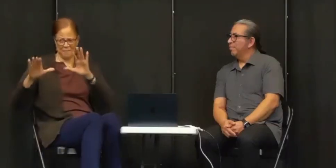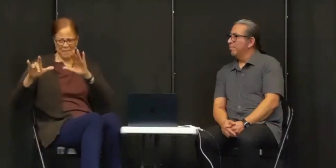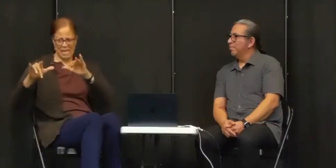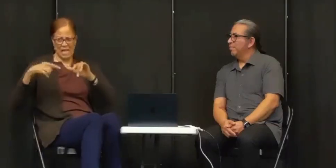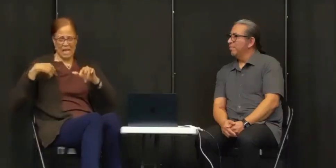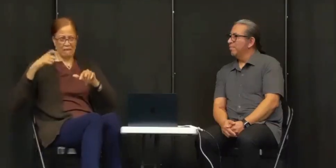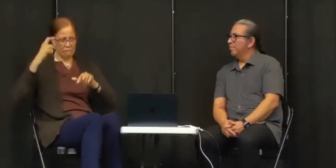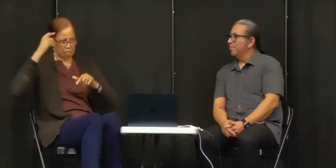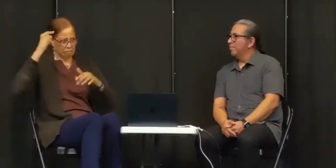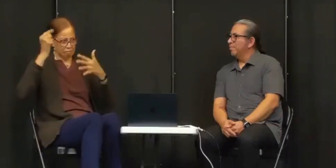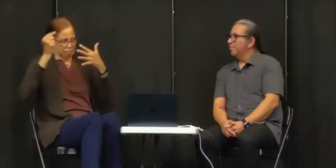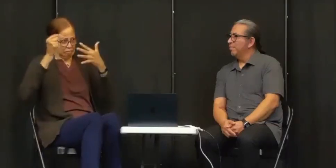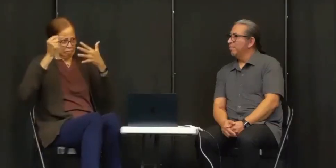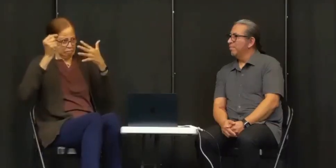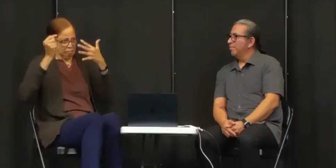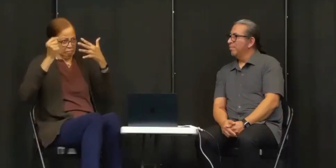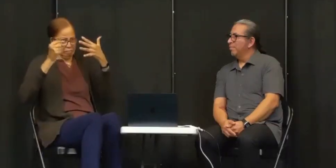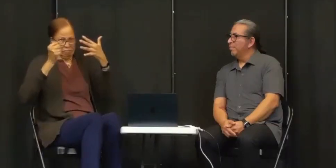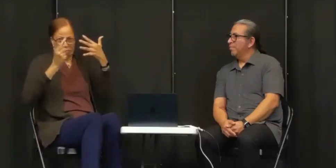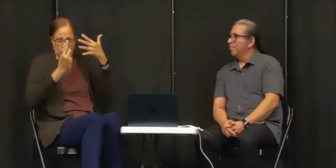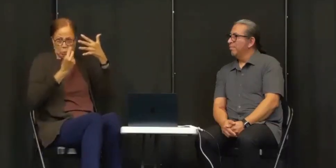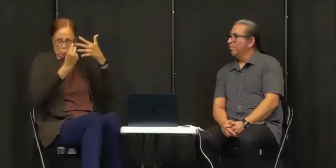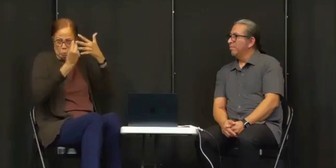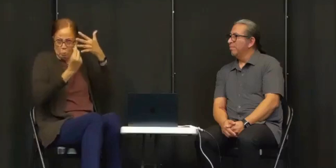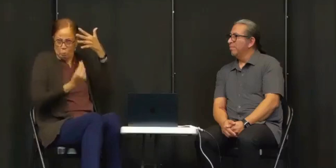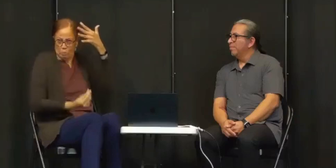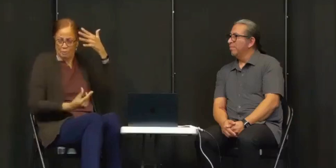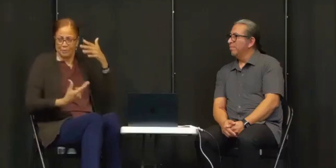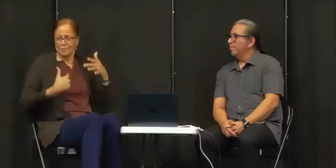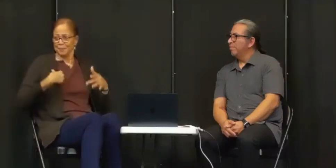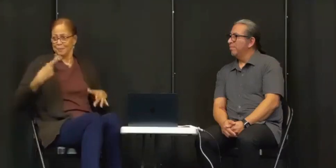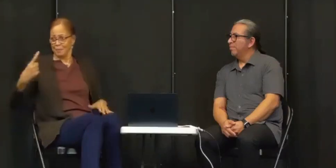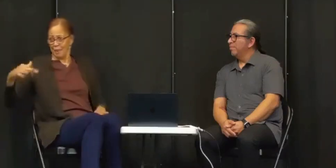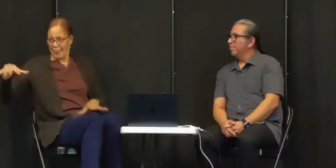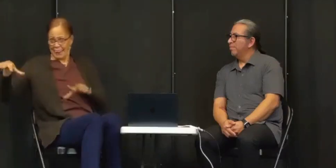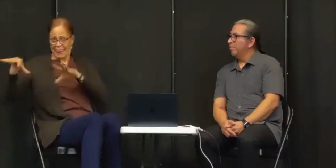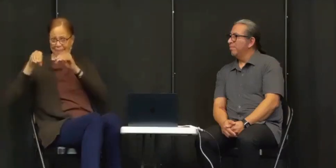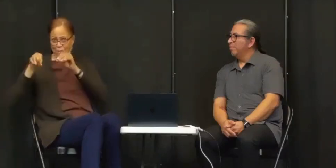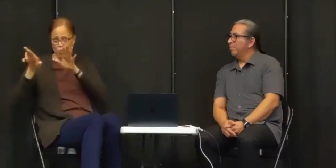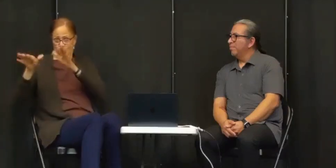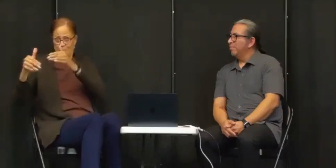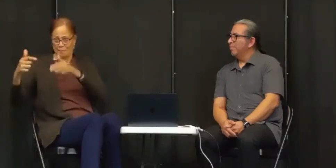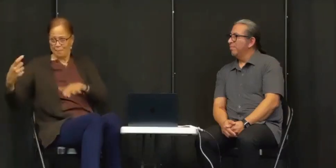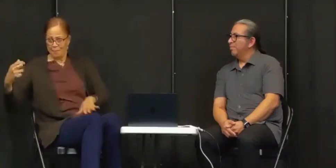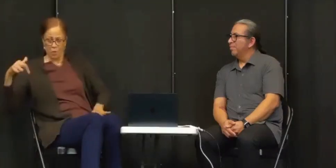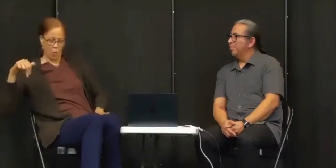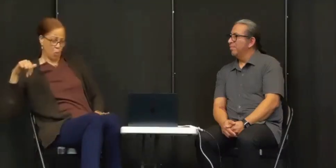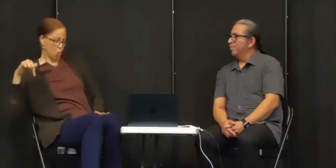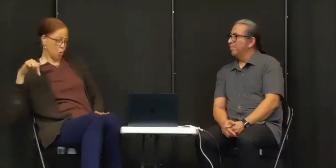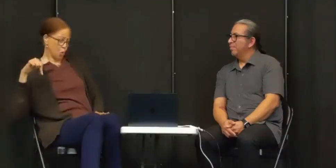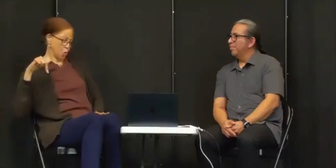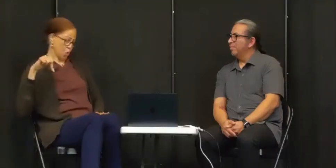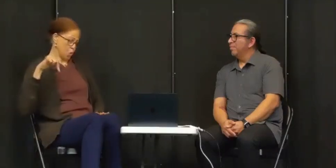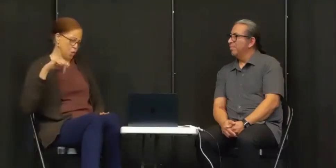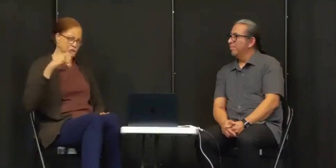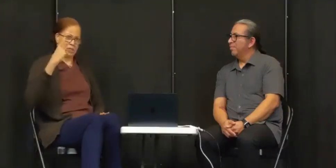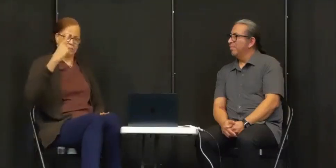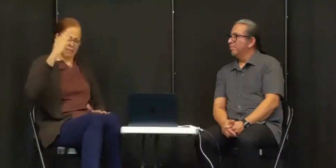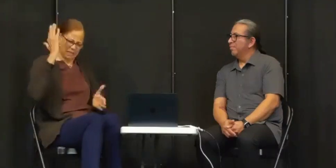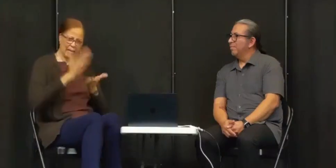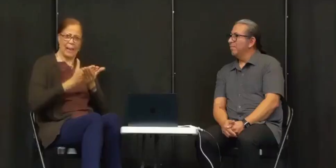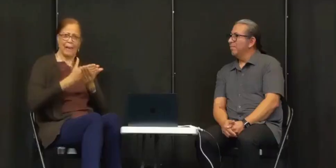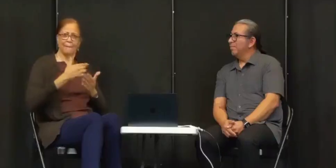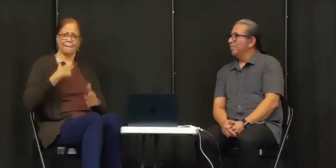okay, hold on here. I gotta go. And I had all these things on my mind, all this list of things that I had to do. I left the room. I